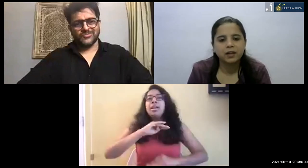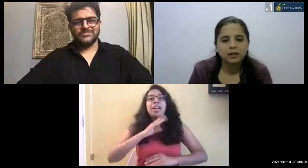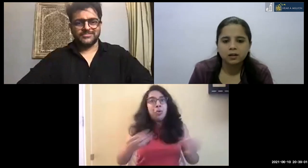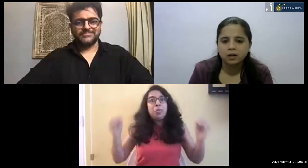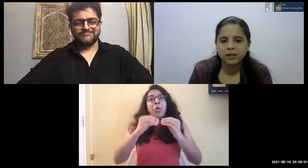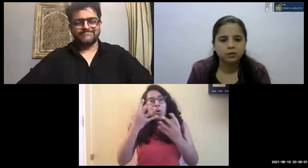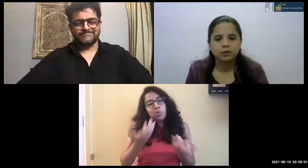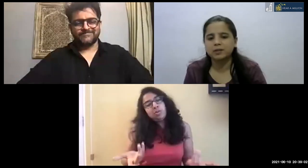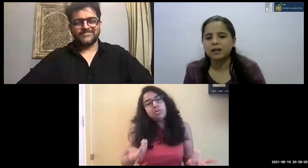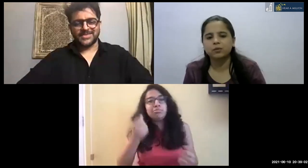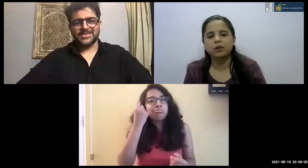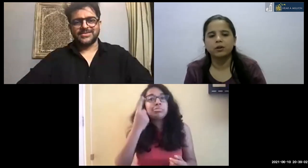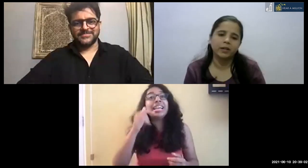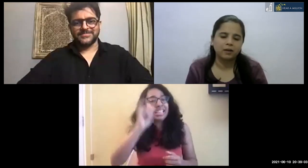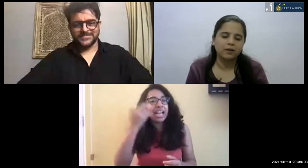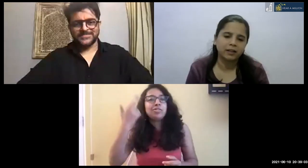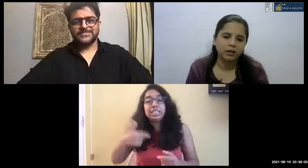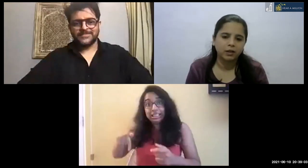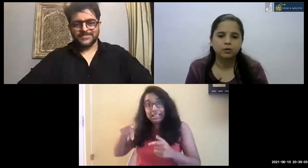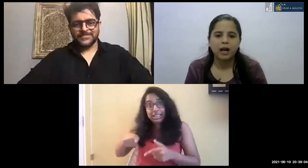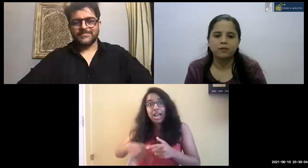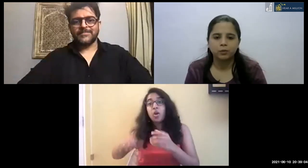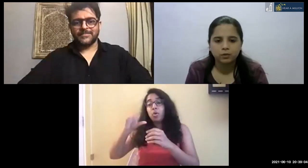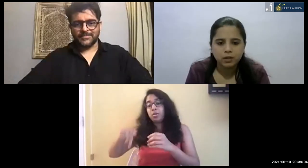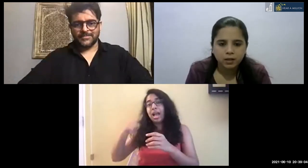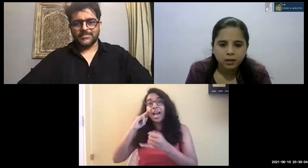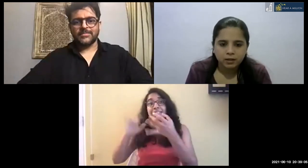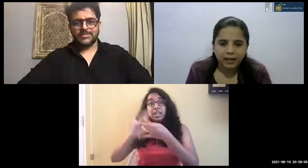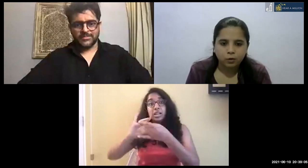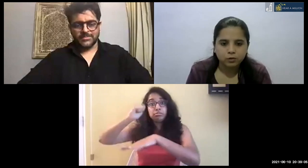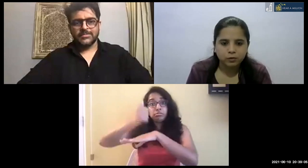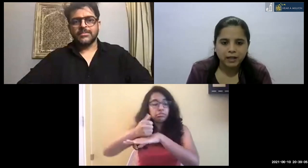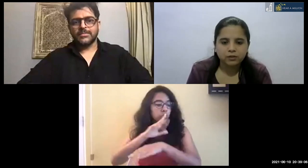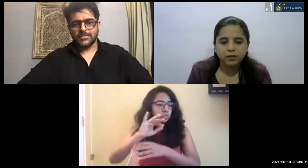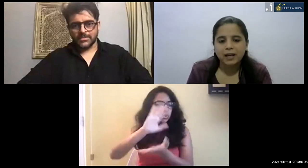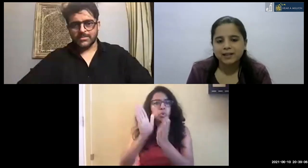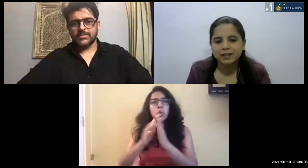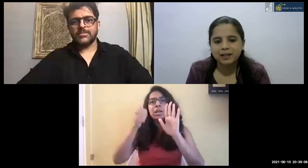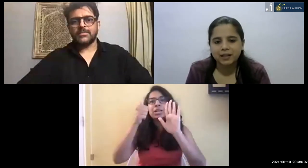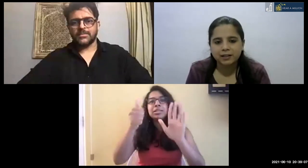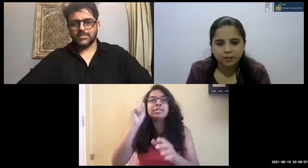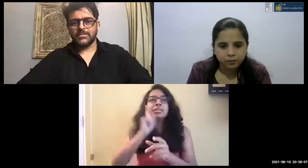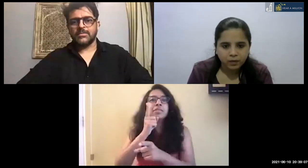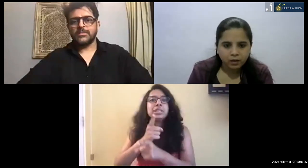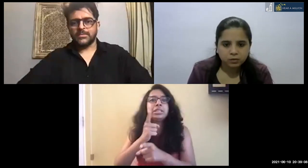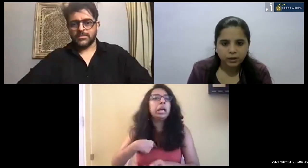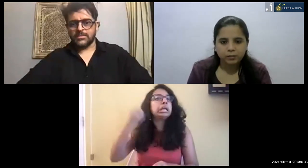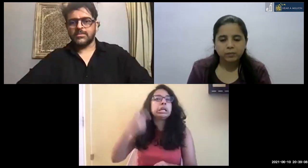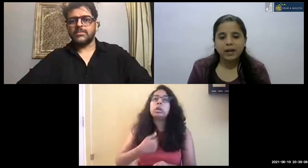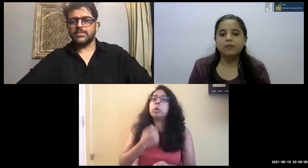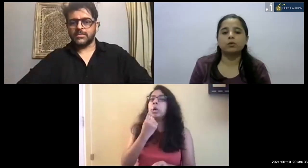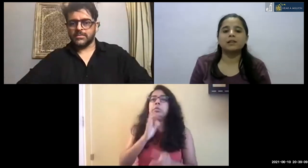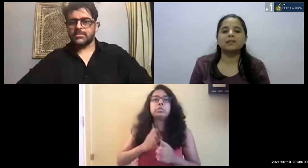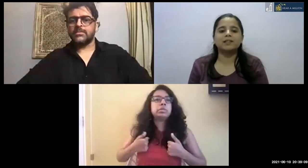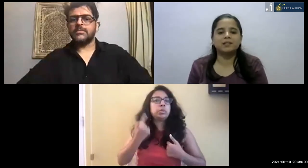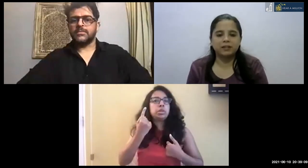have 3 weeks course. That would not be enough. I think we need to have more time also for that. So in ISL Connect, so